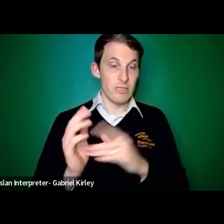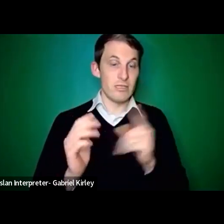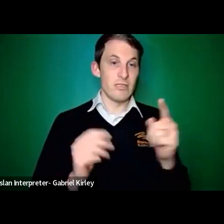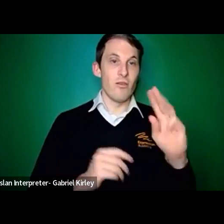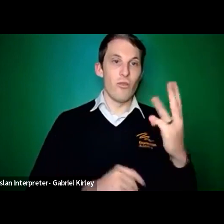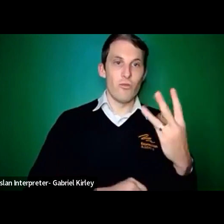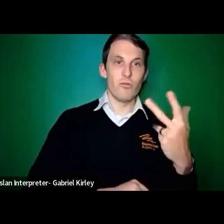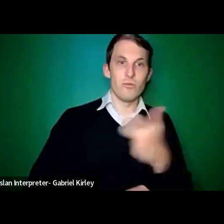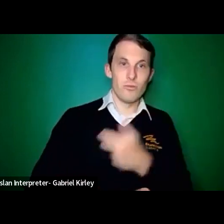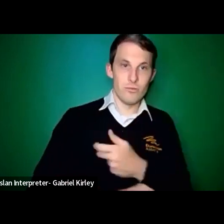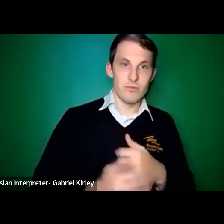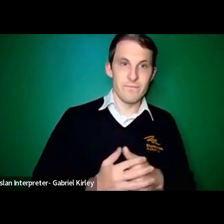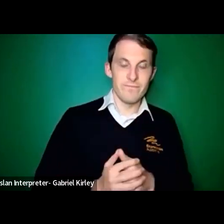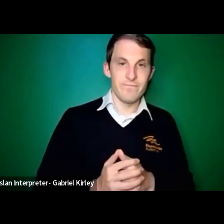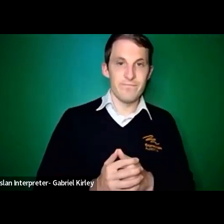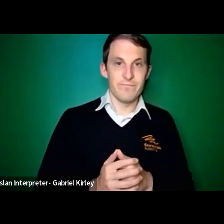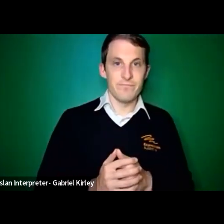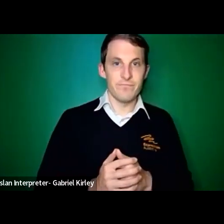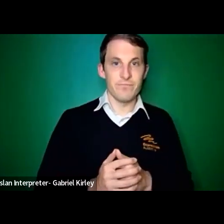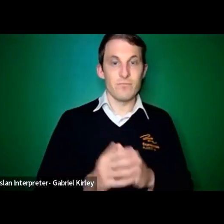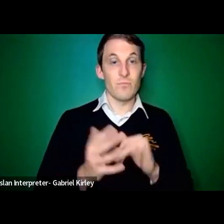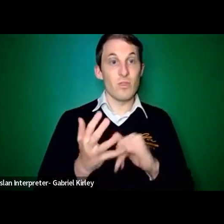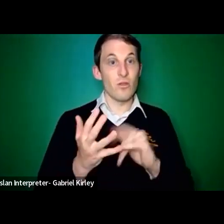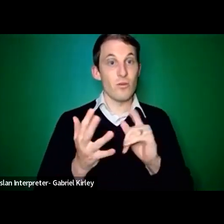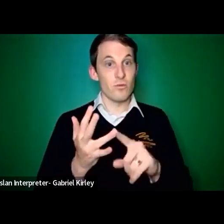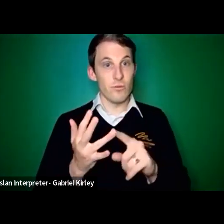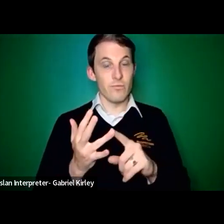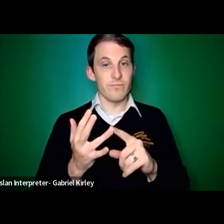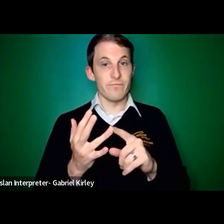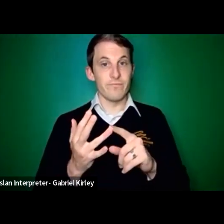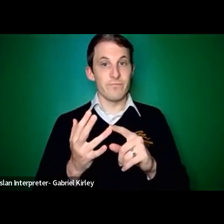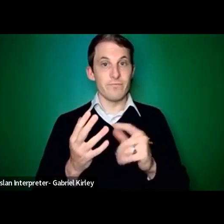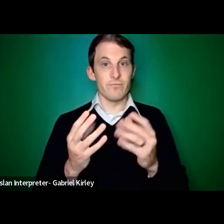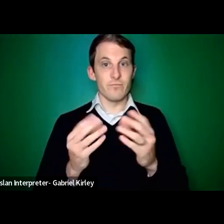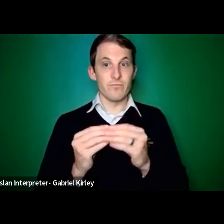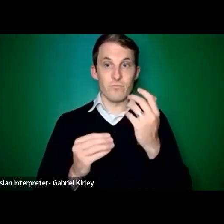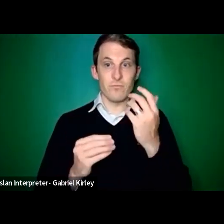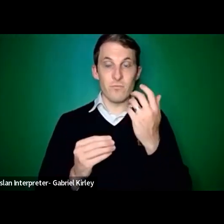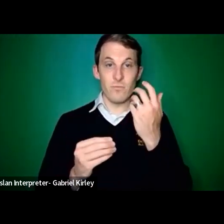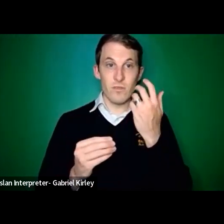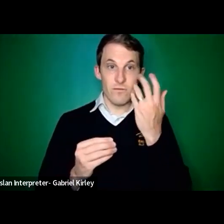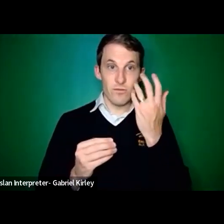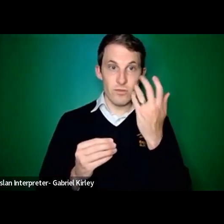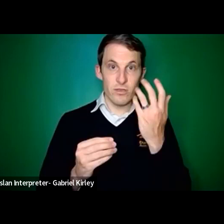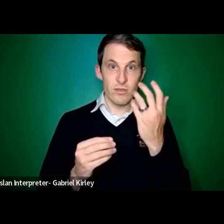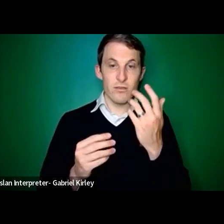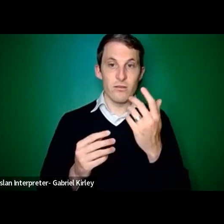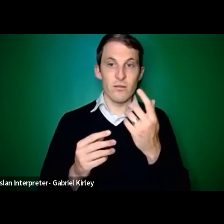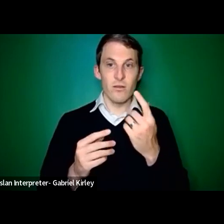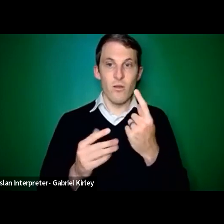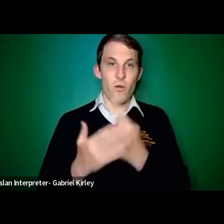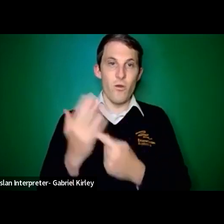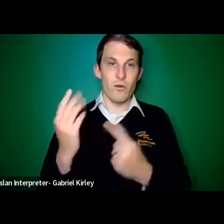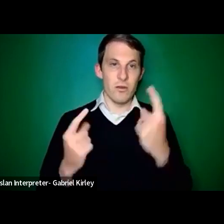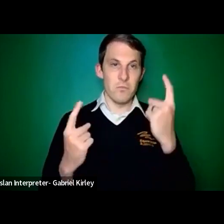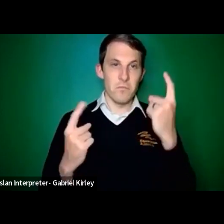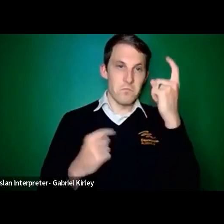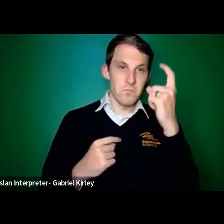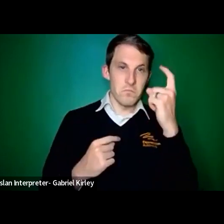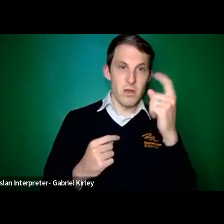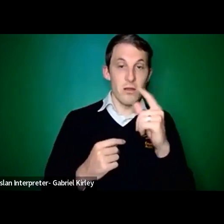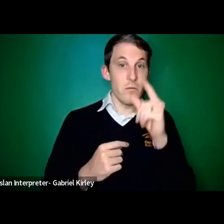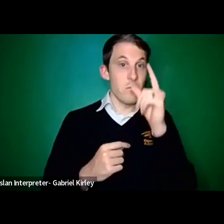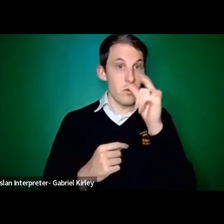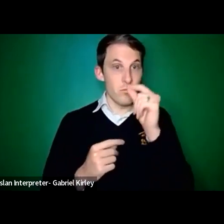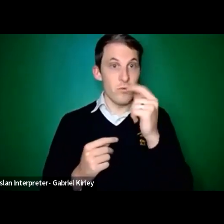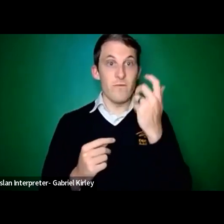will happen in the future is still, again, hypothetical, I would suggest, that it's possible that we will need